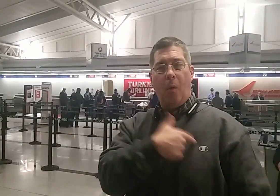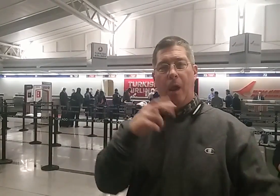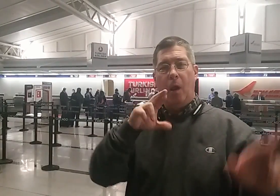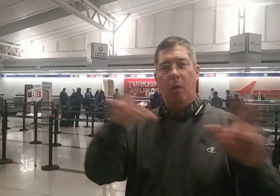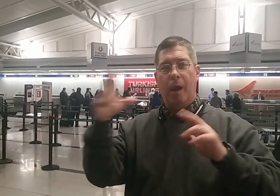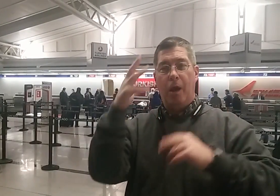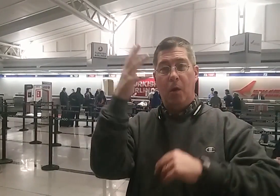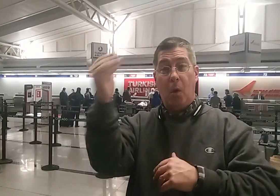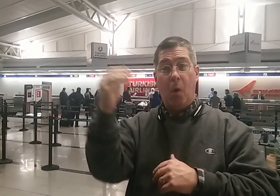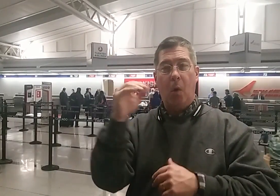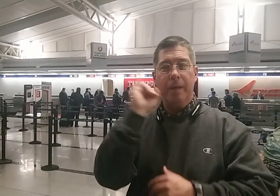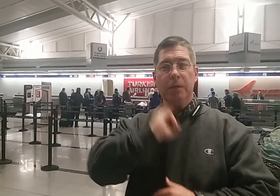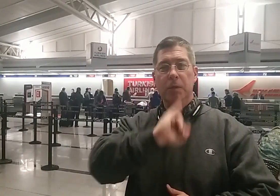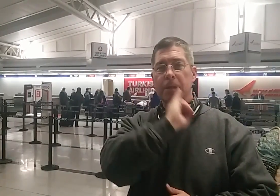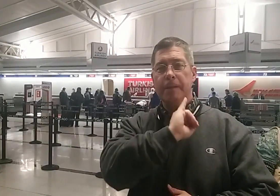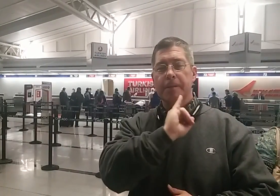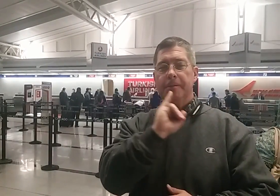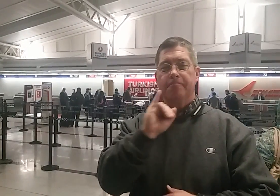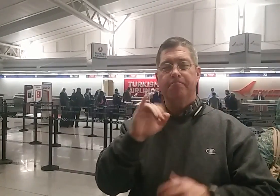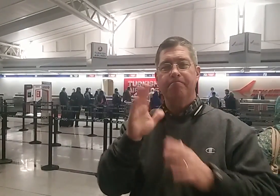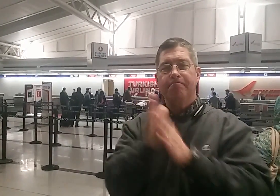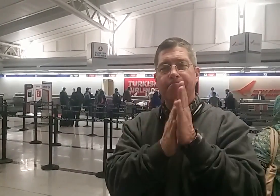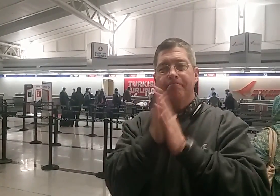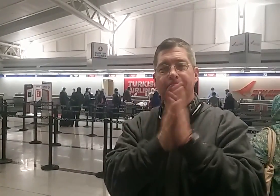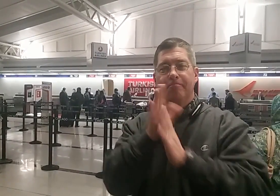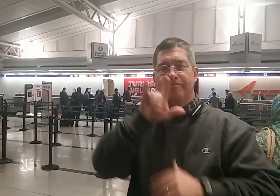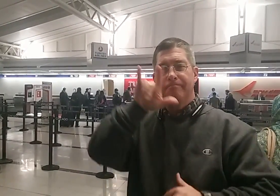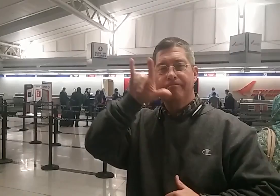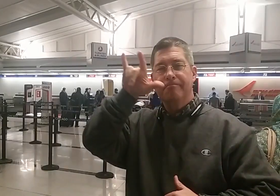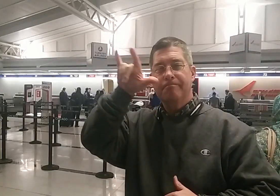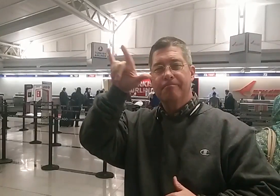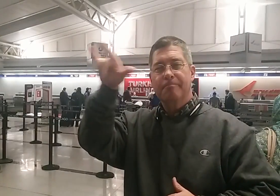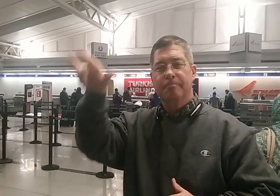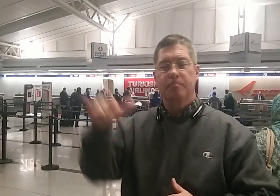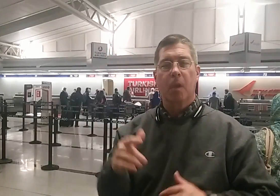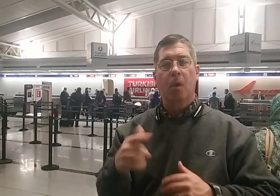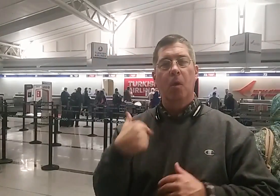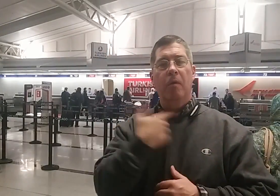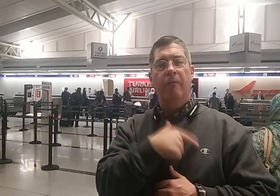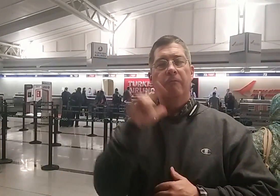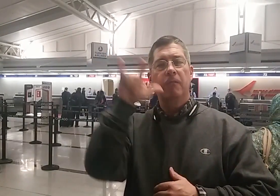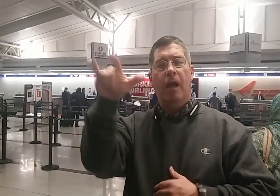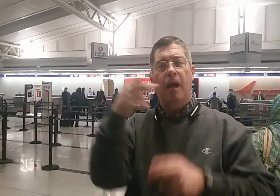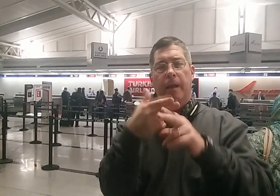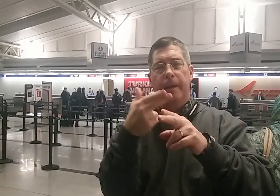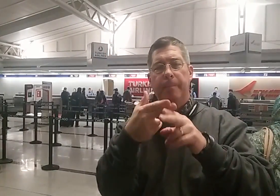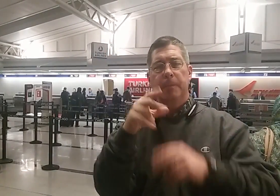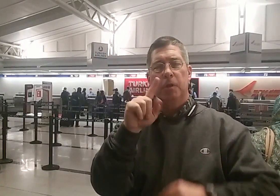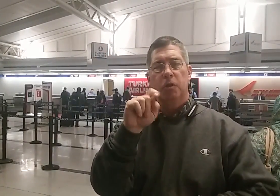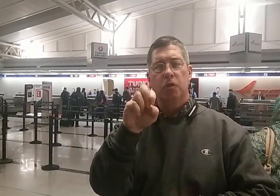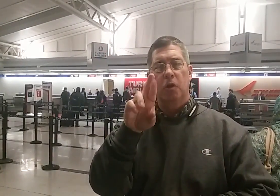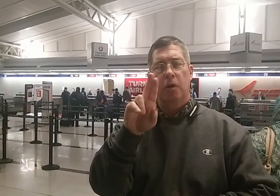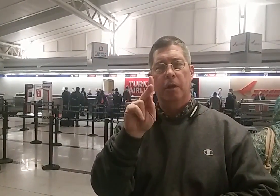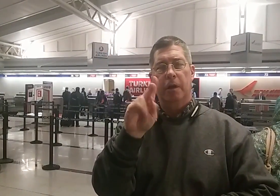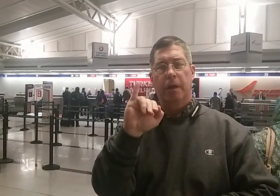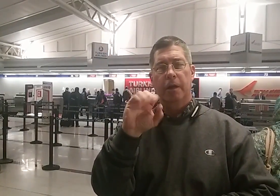Here we go. We are ready to head to Israel. We're excited about the flight. We're going to be on